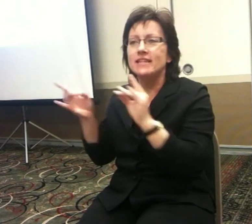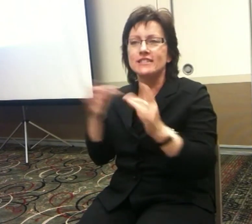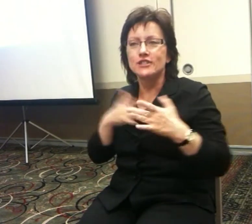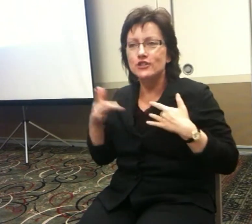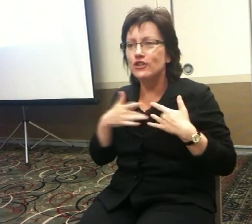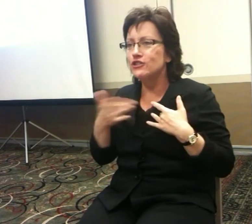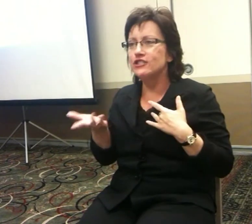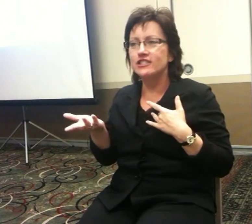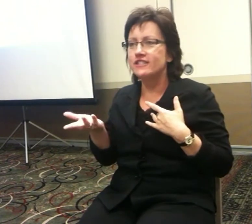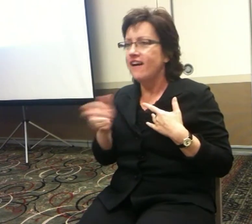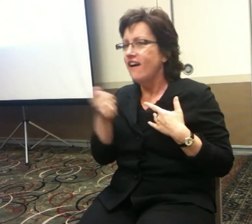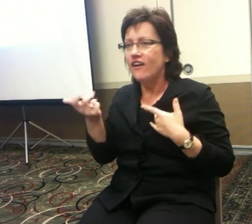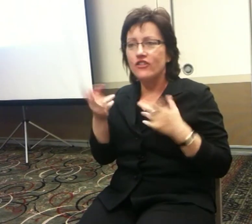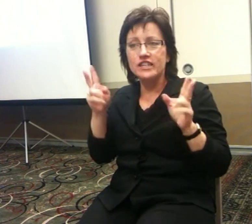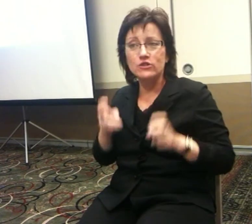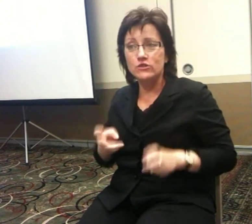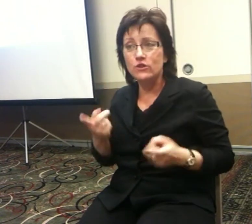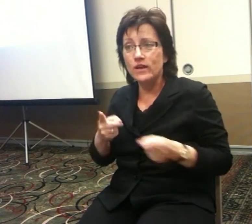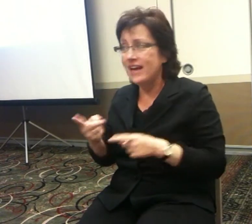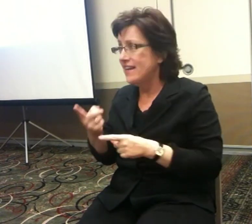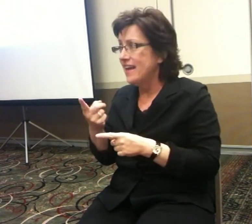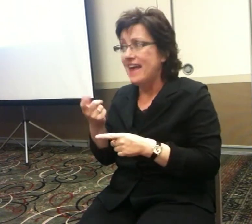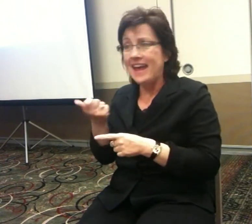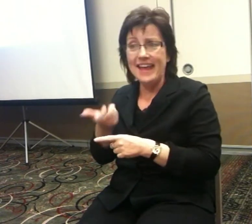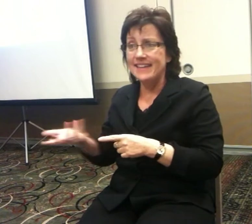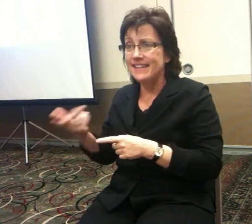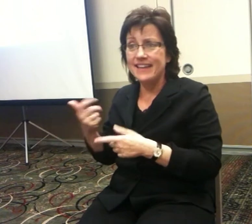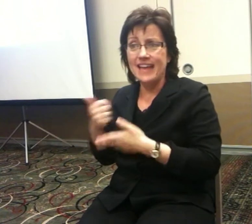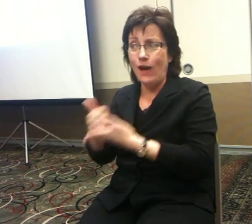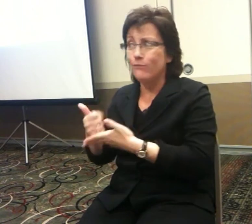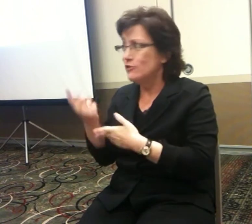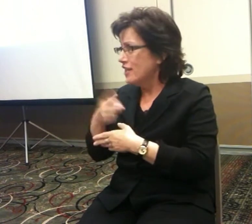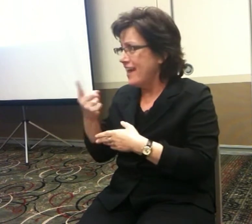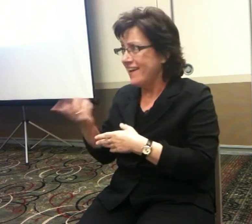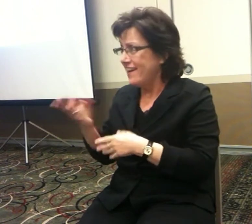other issues that are going on. Does any of this make sense today? Is this helpful at all? Okay.